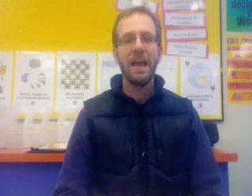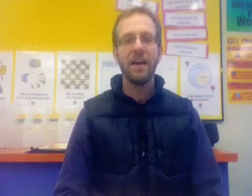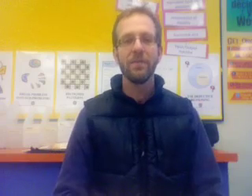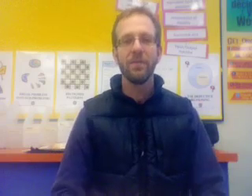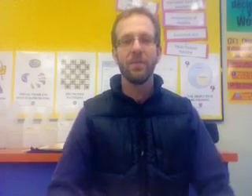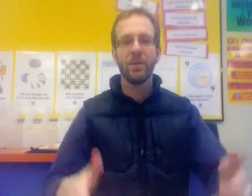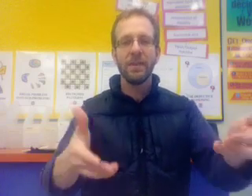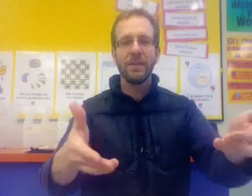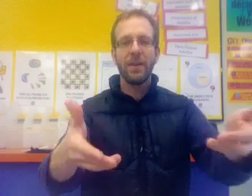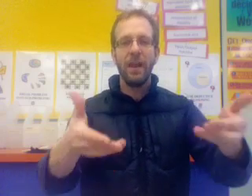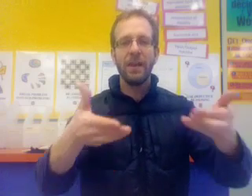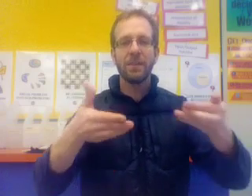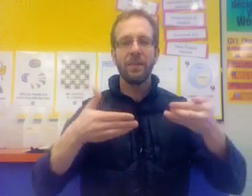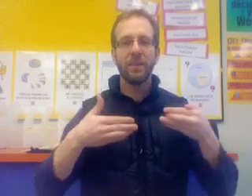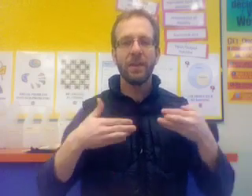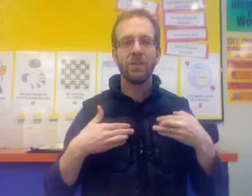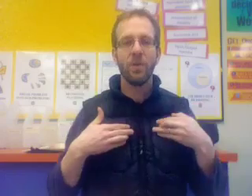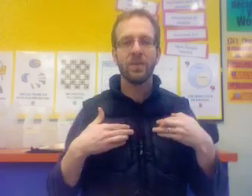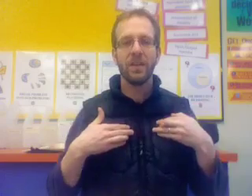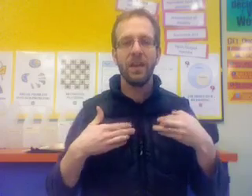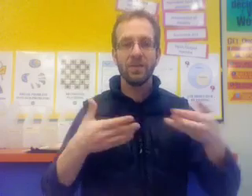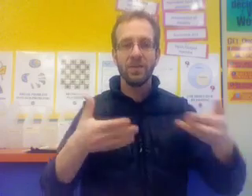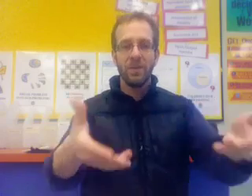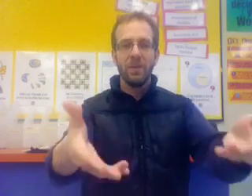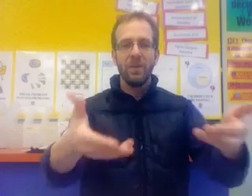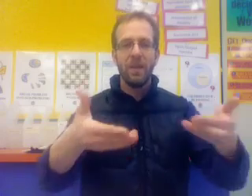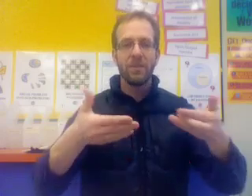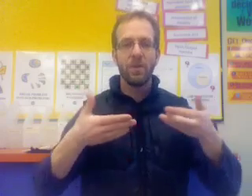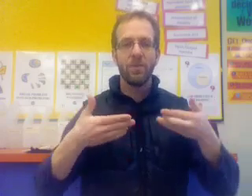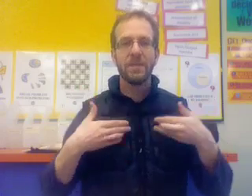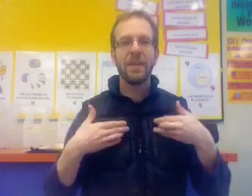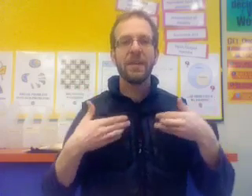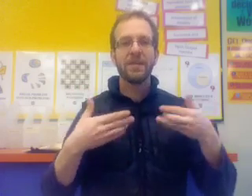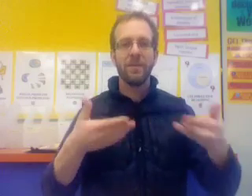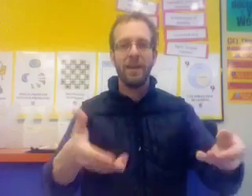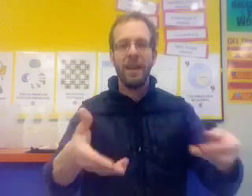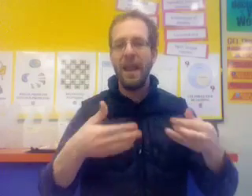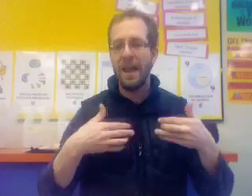Have, we're going to take our hands and bring them into ourselves, as we're receiving something. Have.